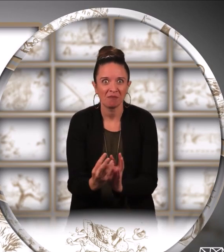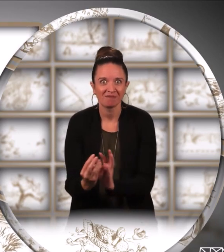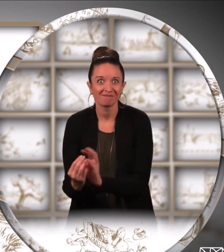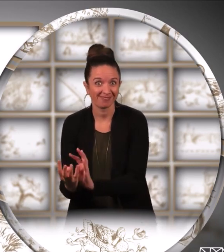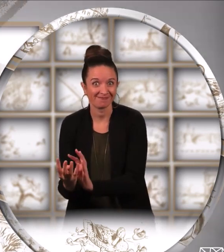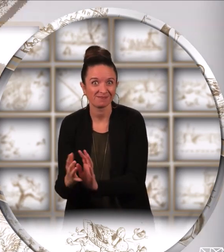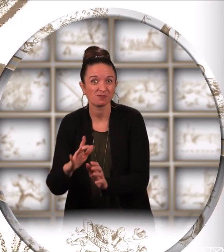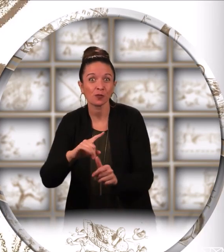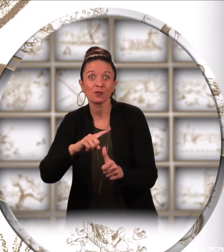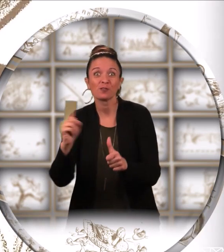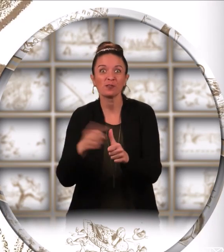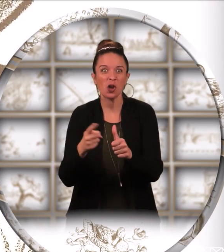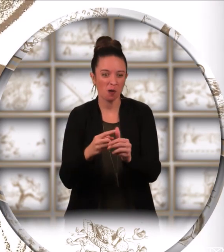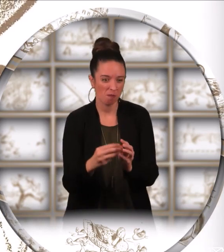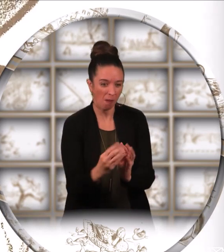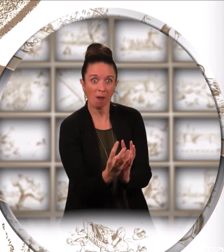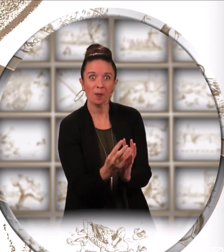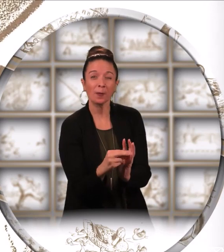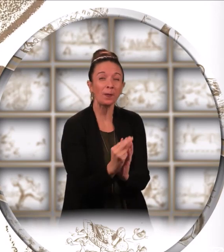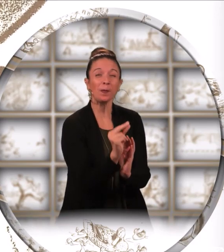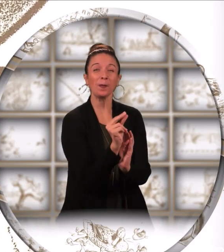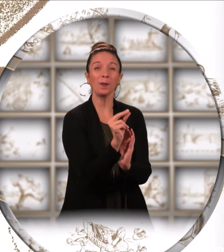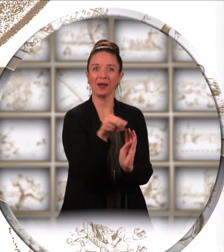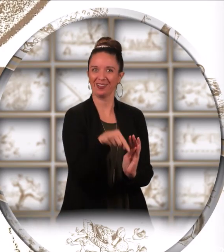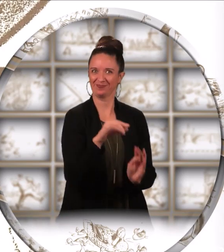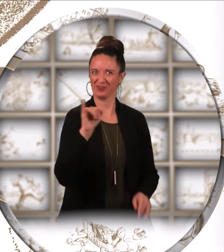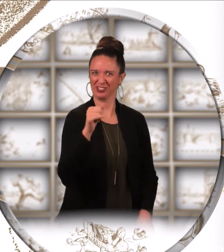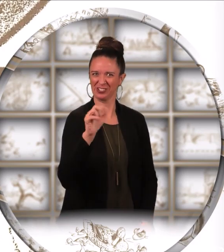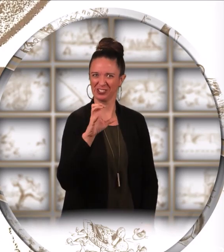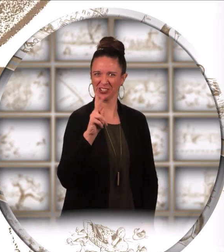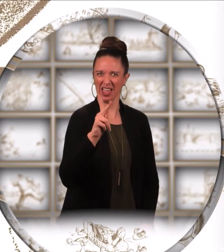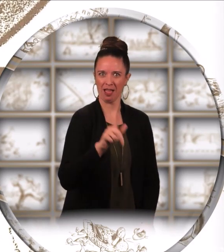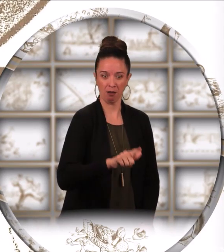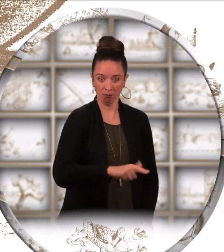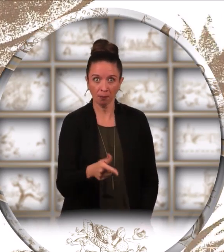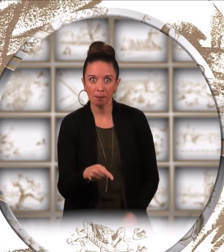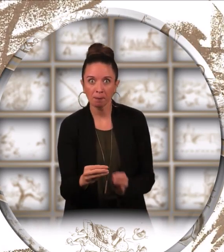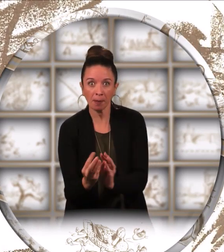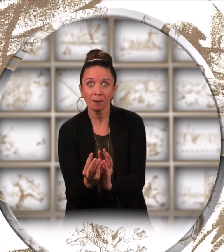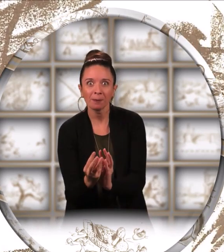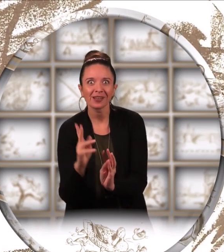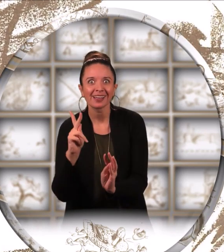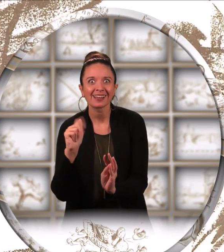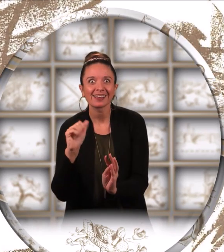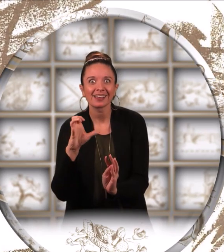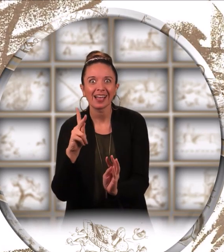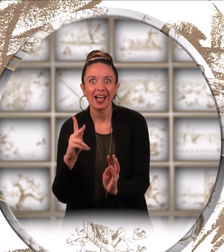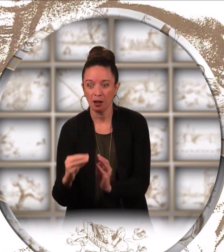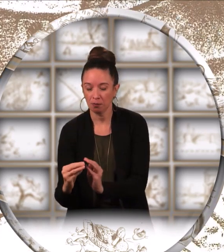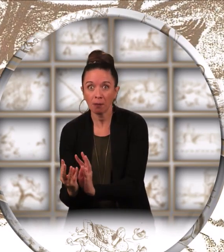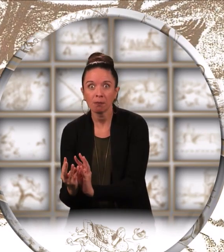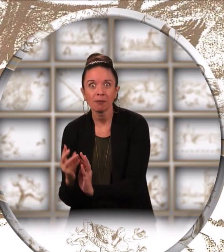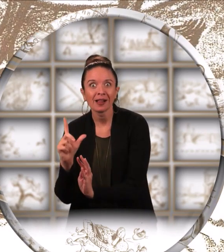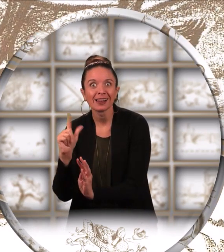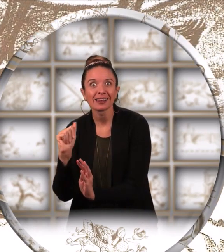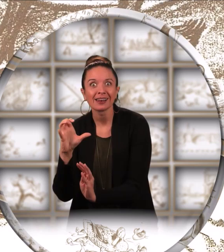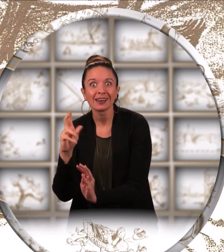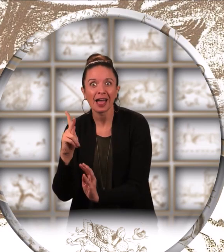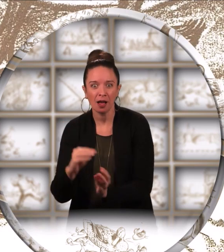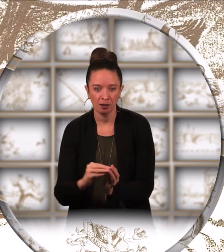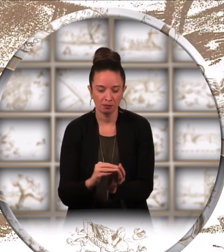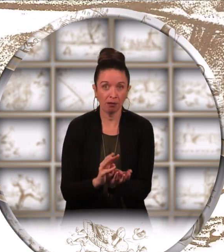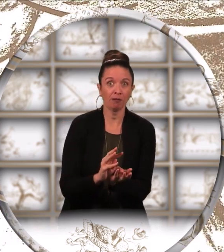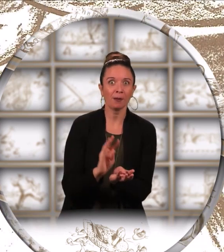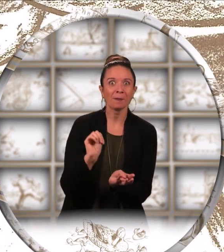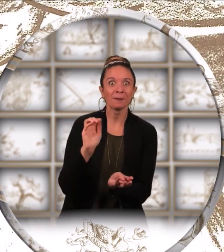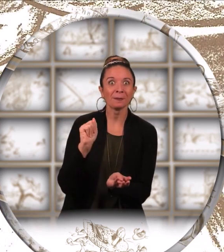First came Jack, then Cack, then Lack, then Mack, and